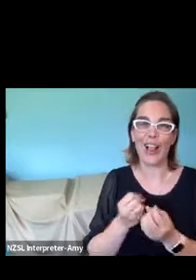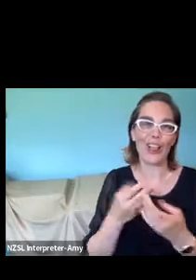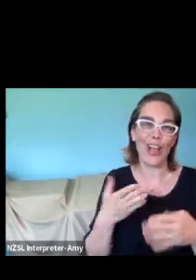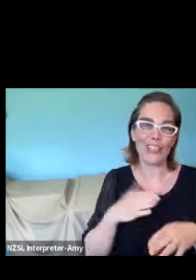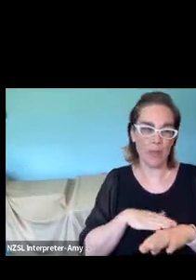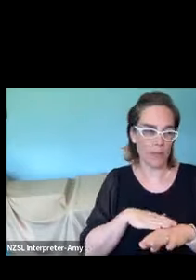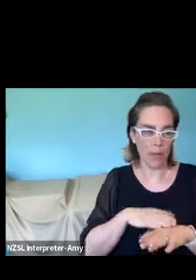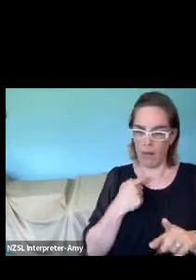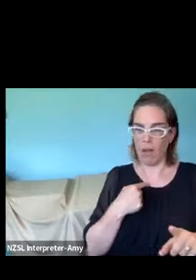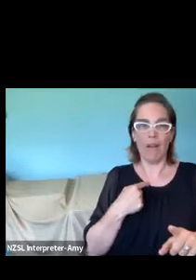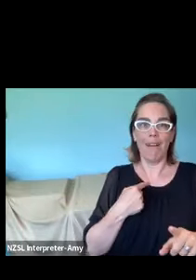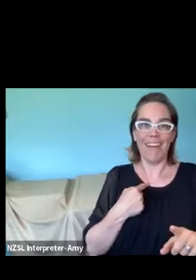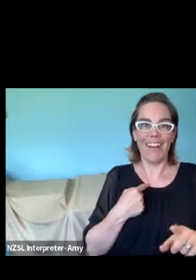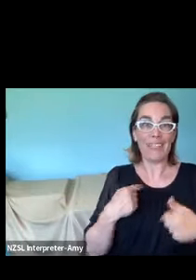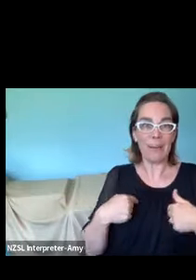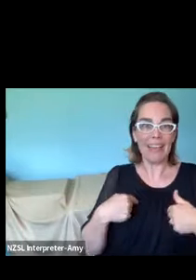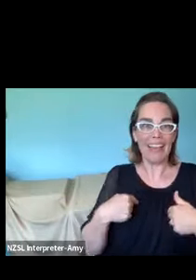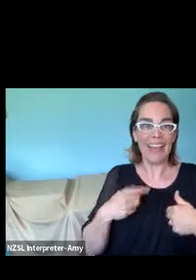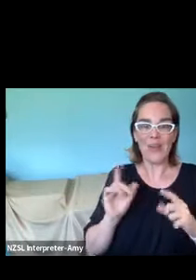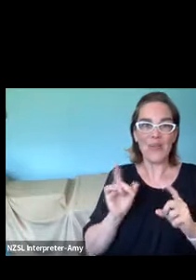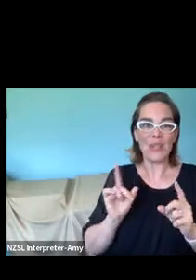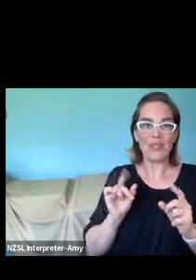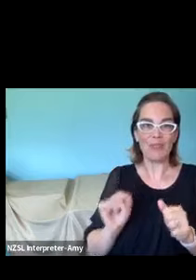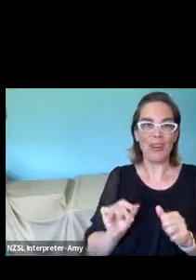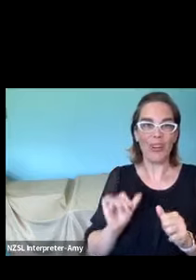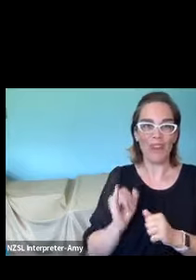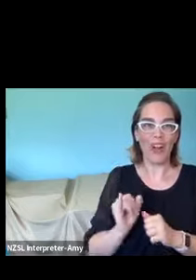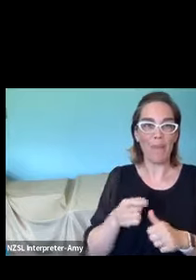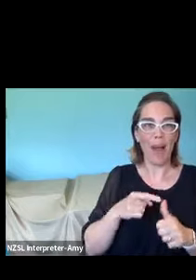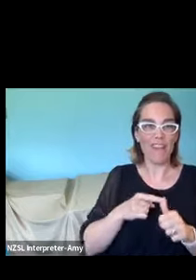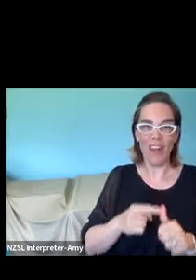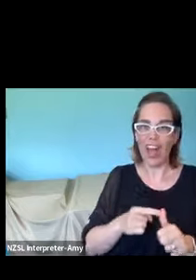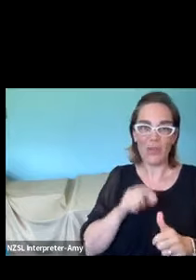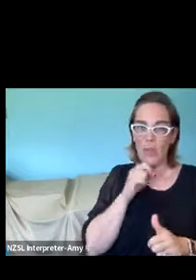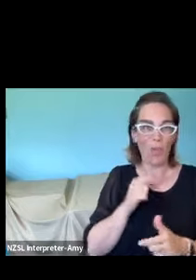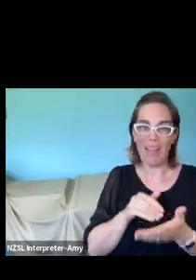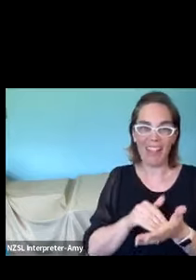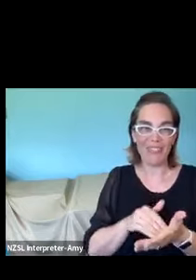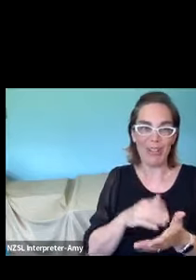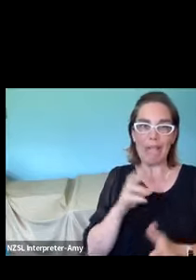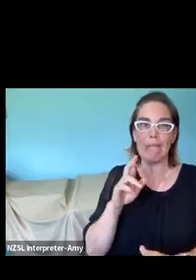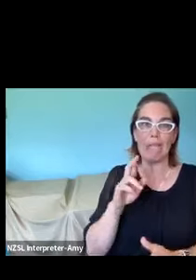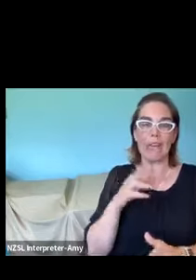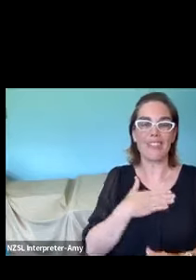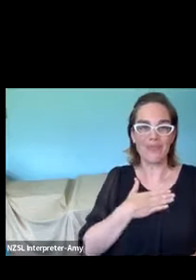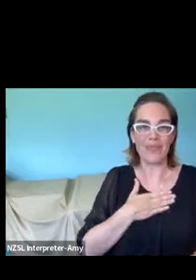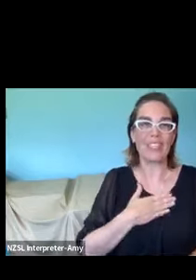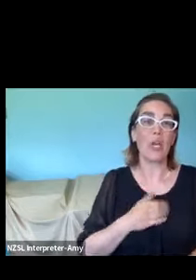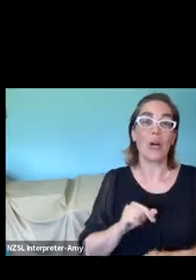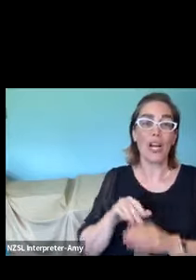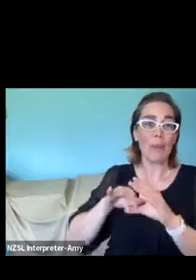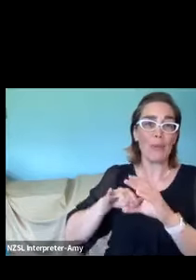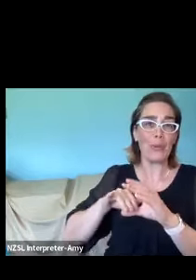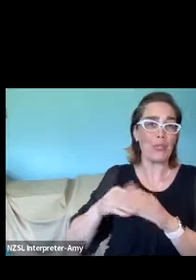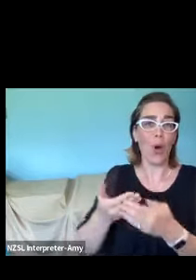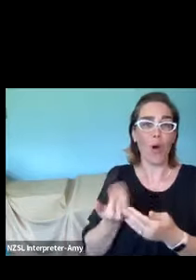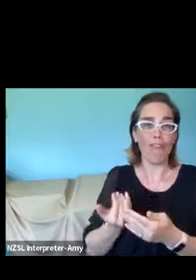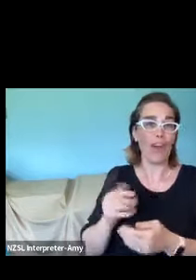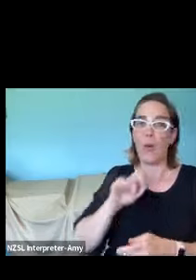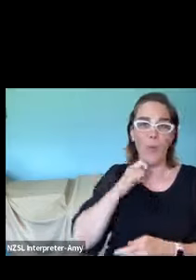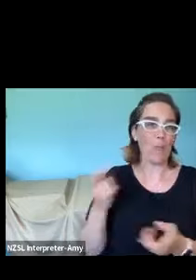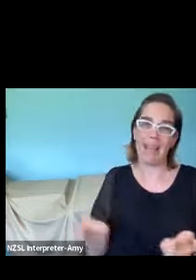moment where I think, oh, my advice is not going to be very helpful here. Turning your computer off doesn't work